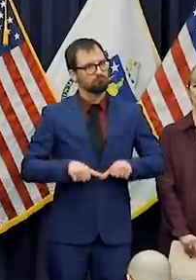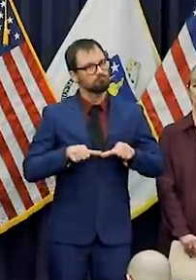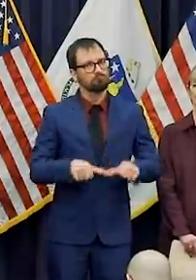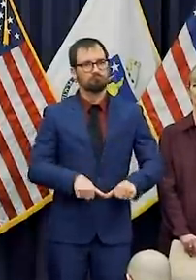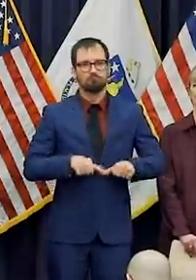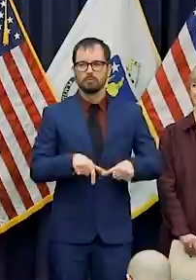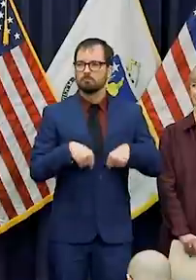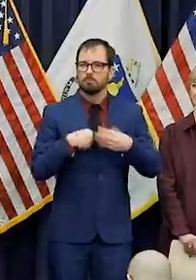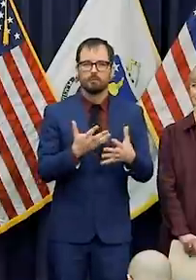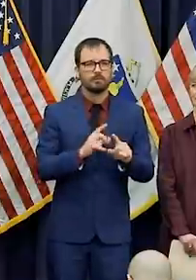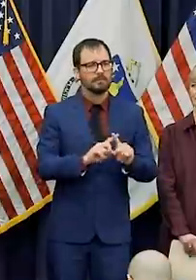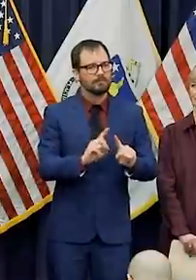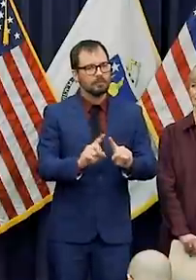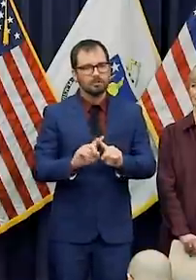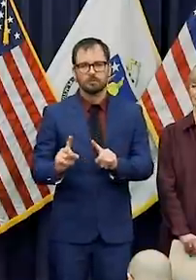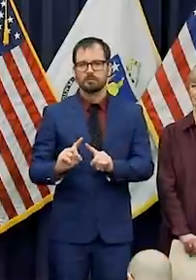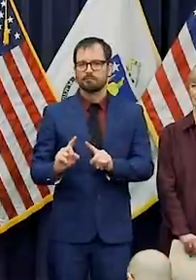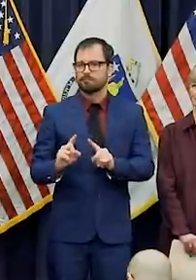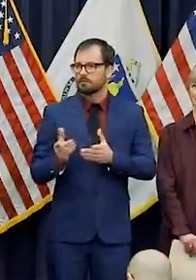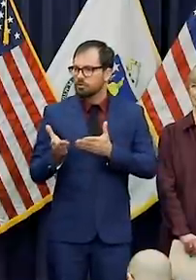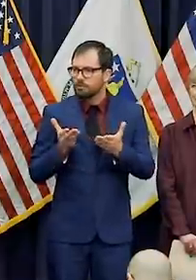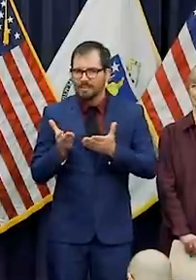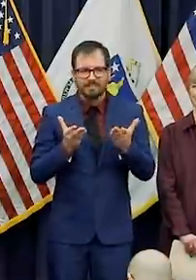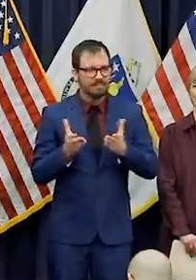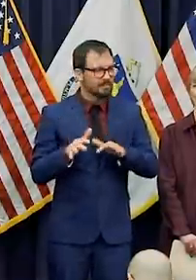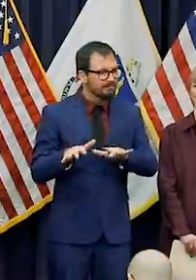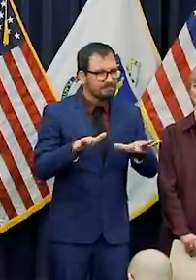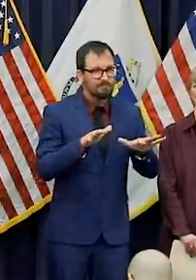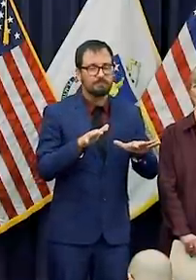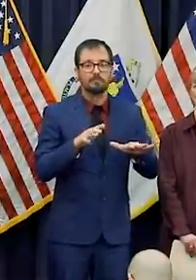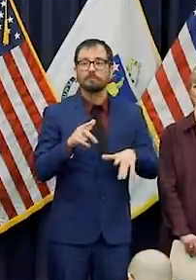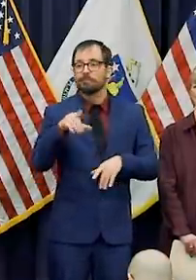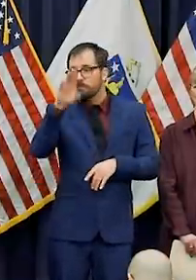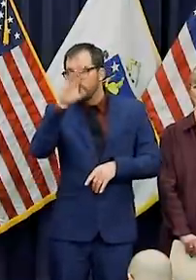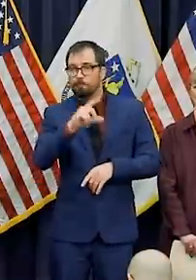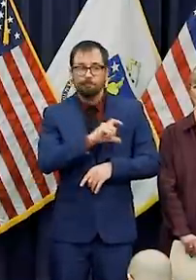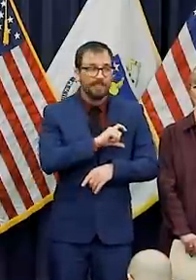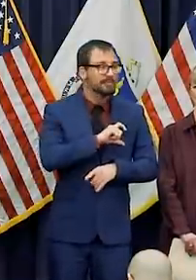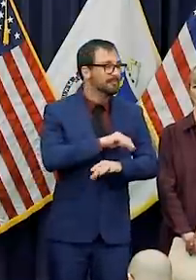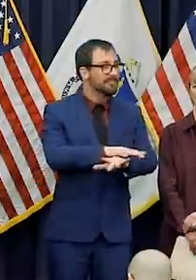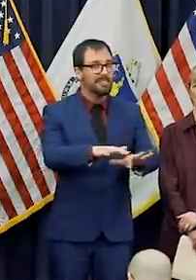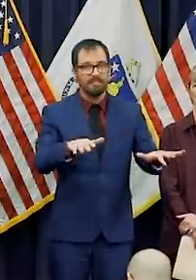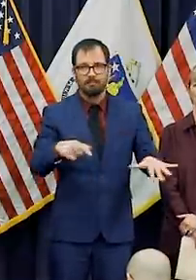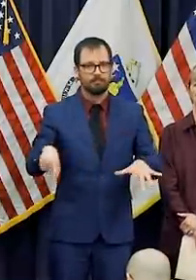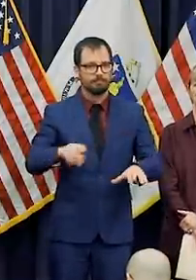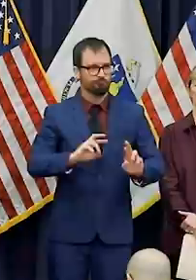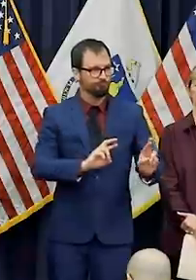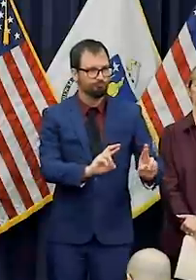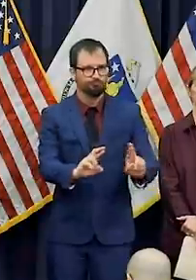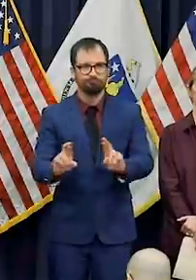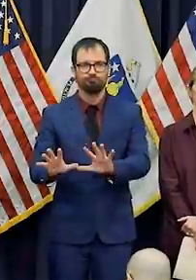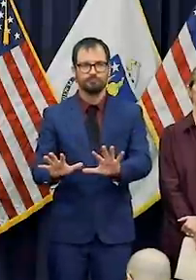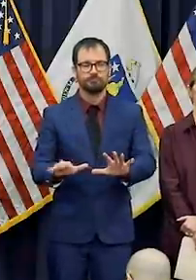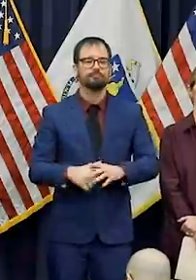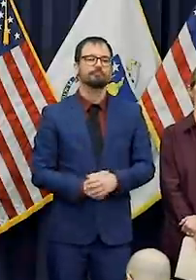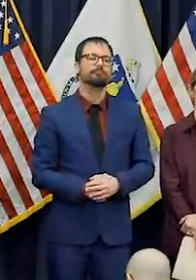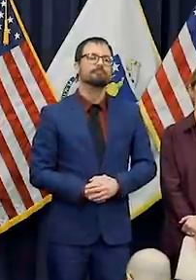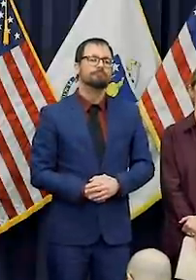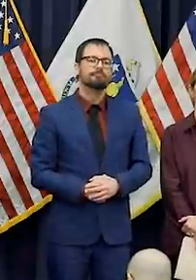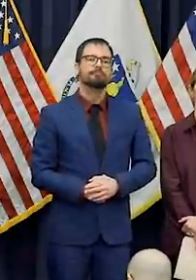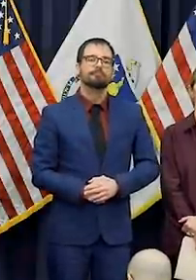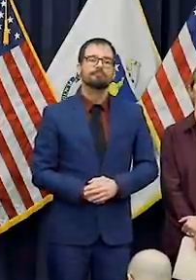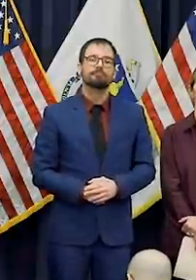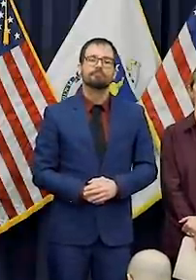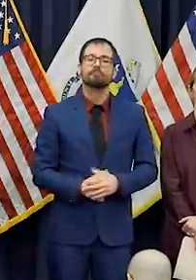emergency actions to respond to COVID-19. Today, we are ordering all commercial health insurance carriers to